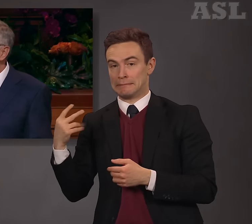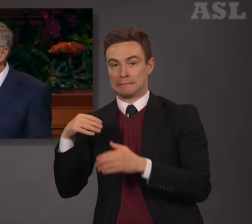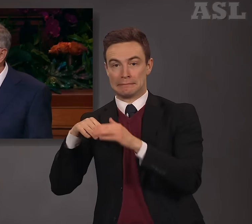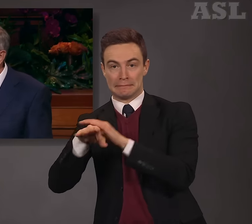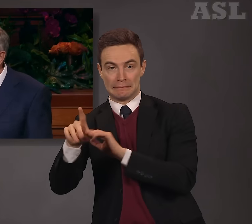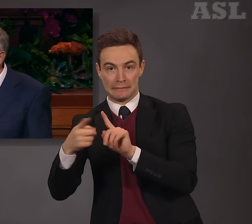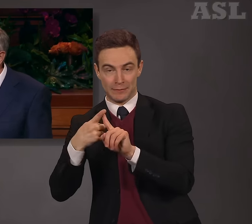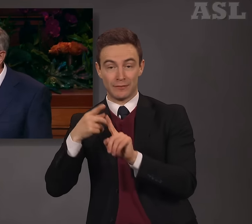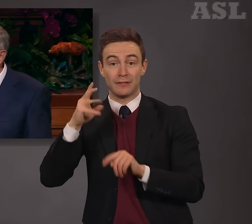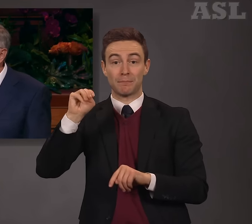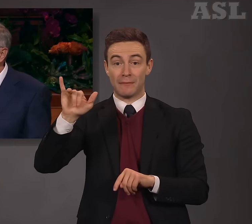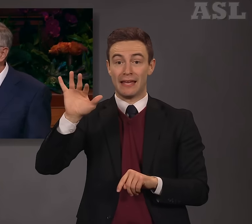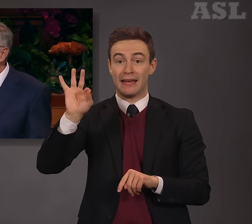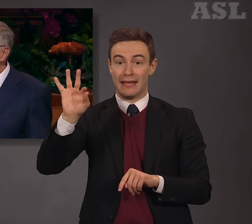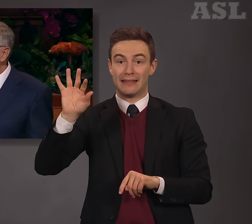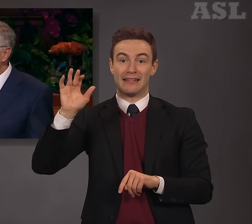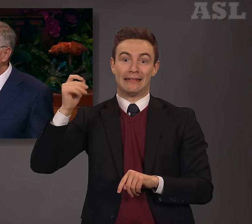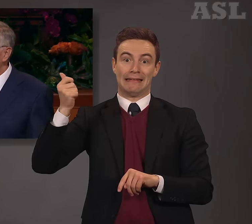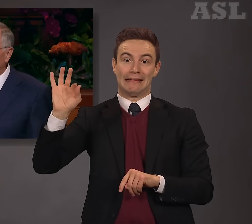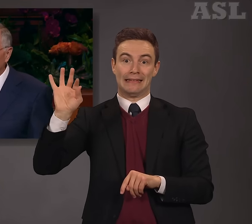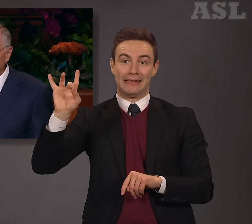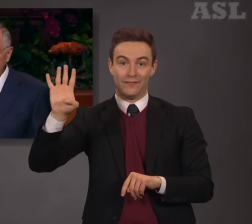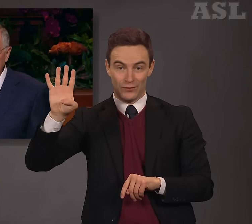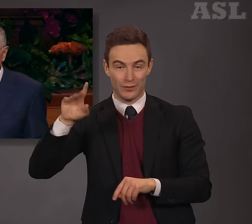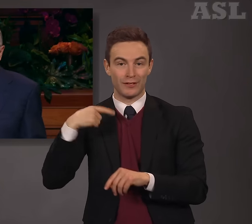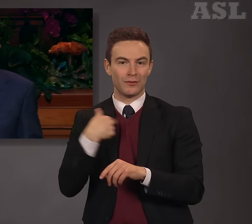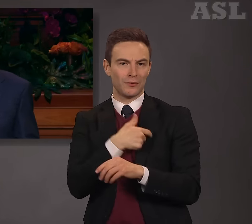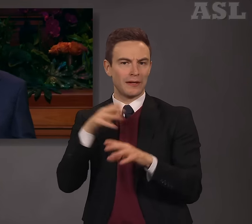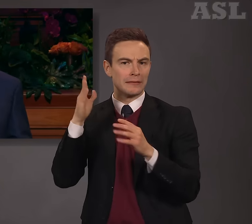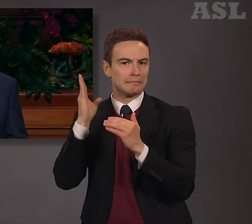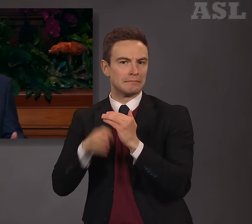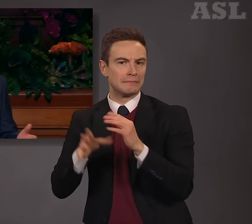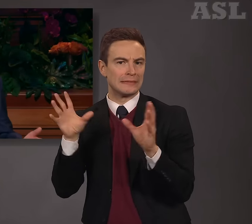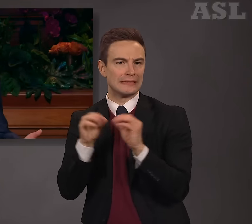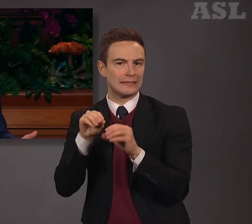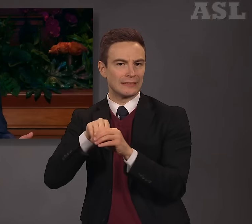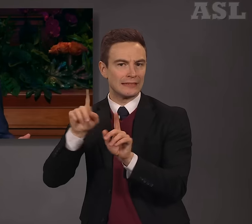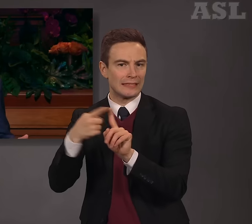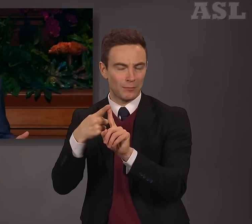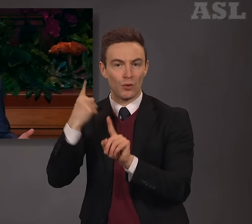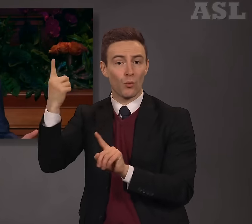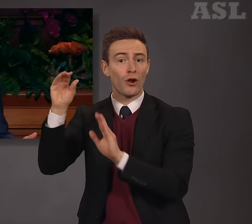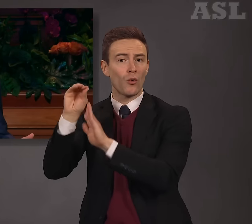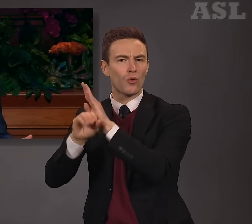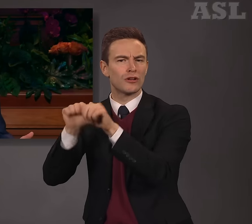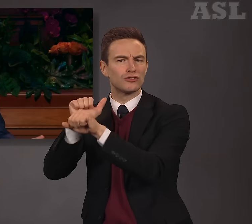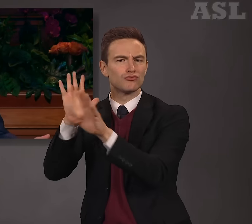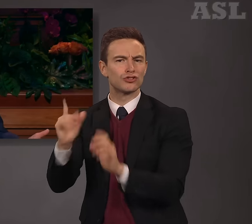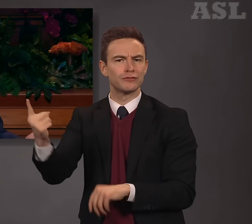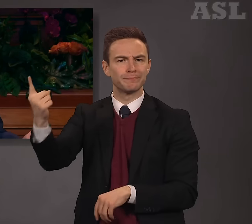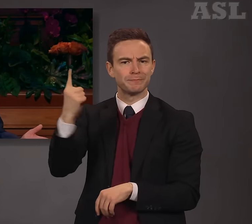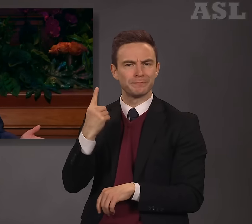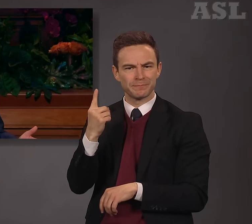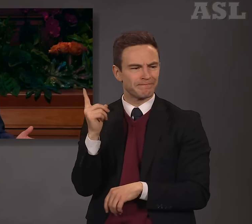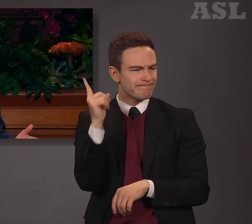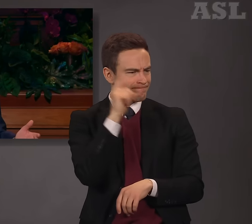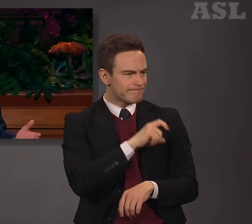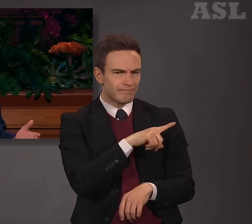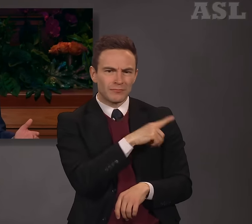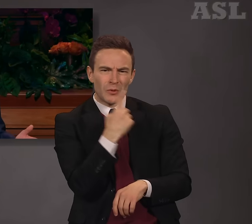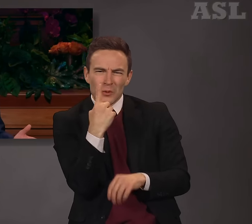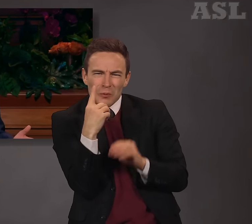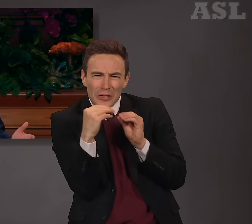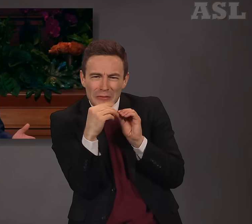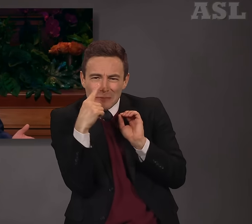9th, 1984, as we completed a session in the temple, an ordnance worker approached me and asked if I had time to do